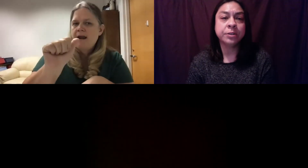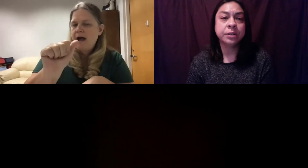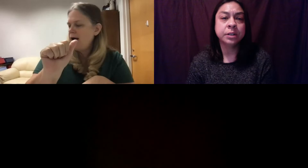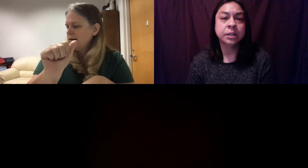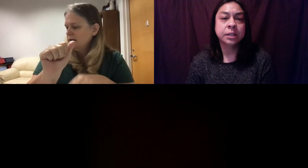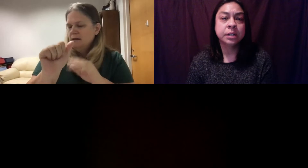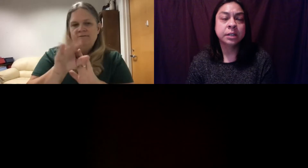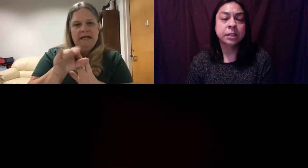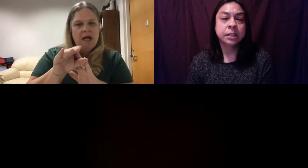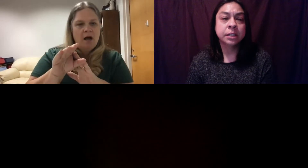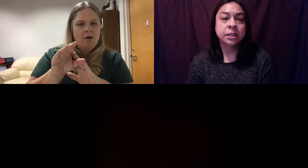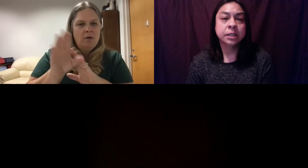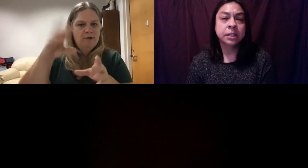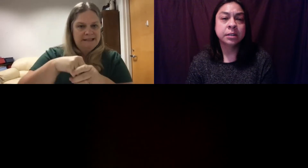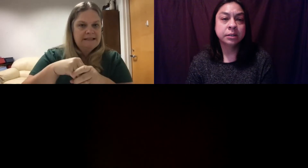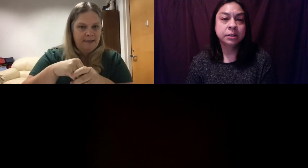video,